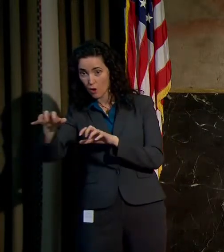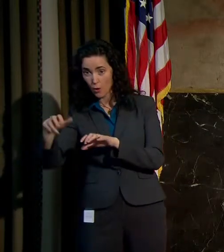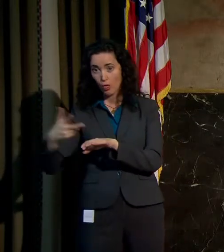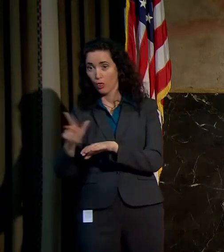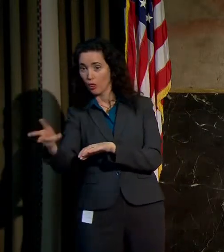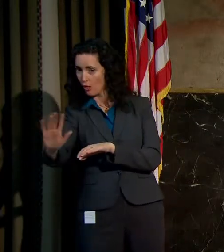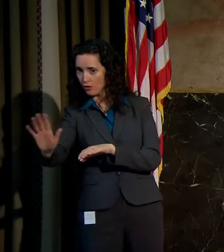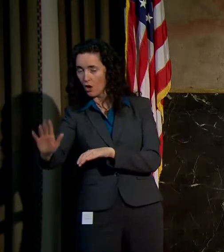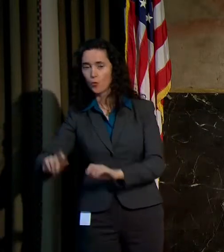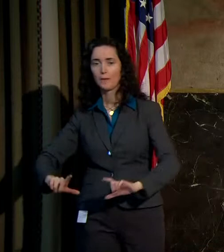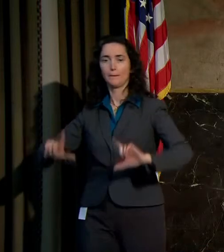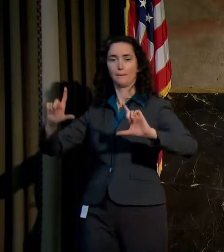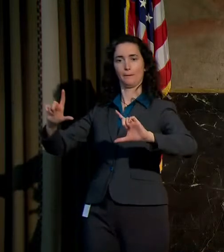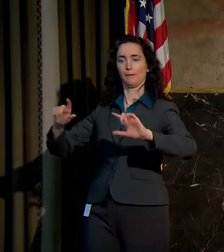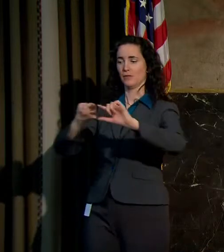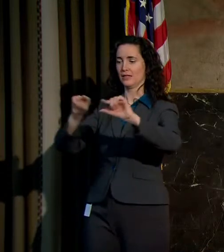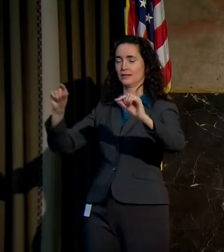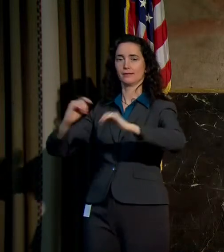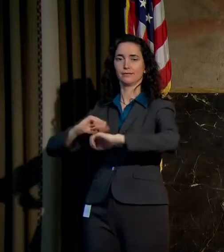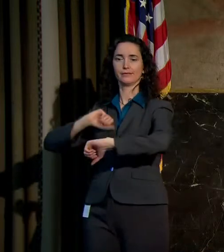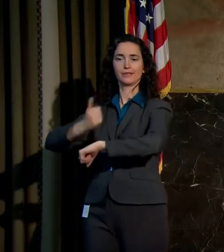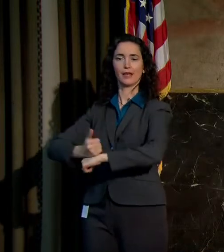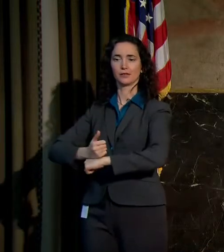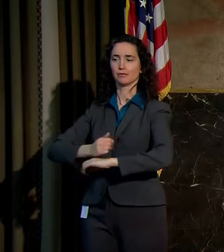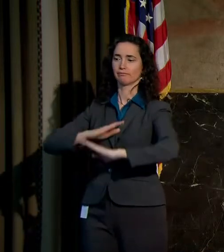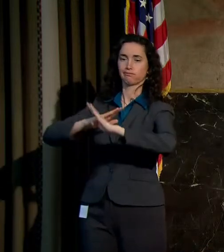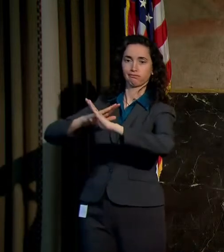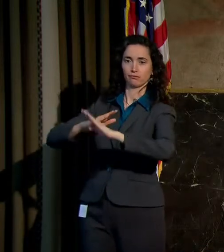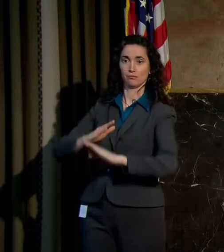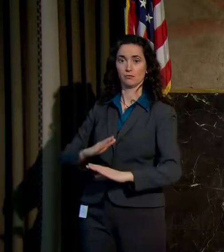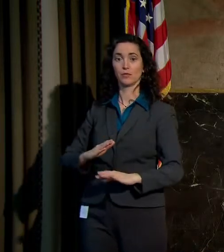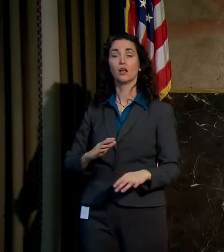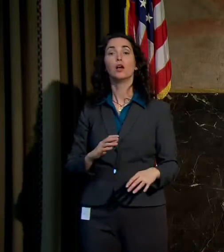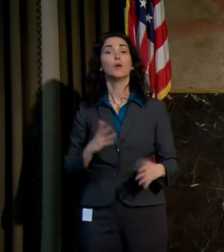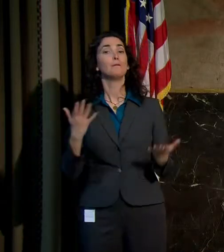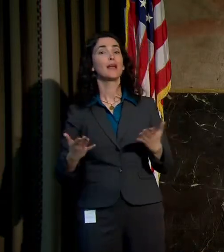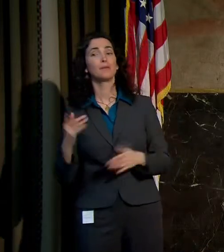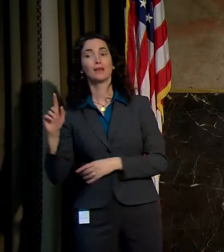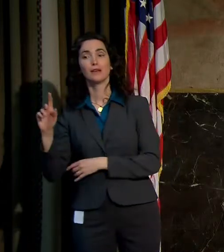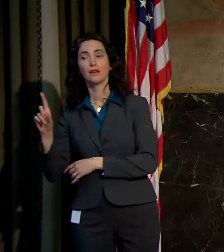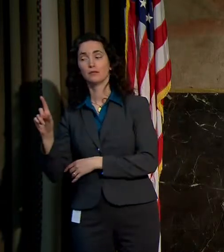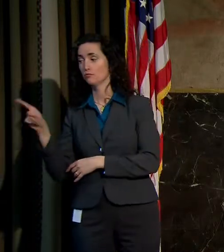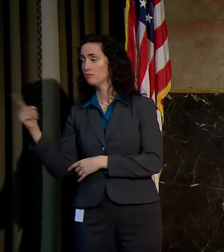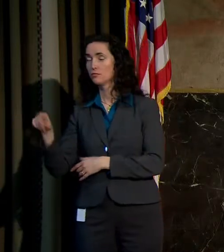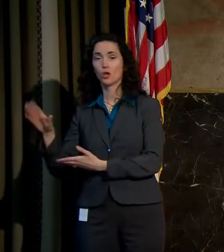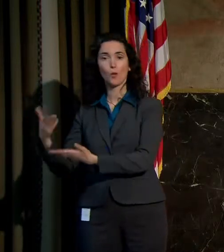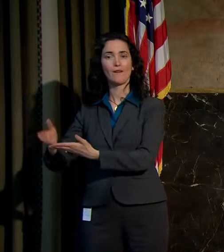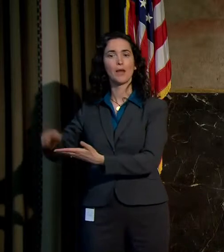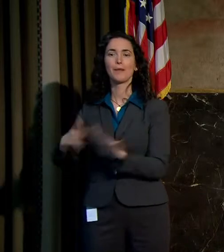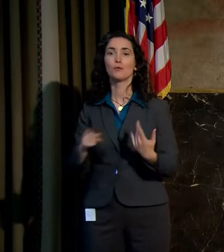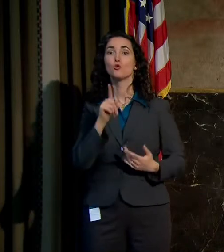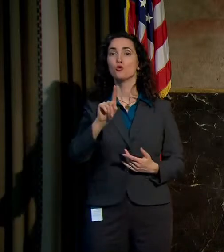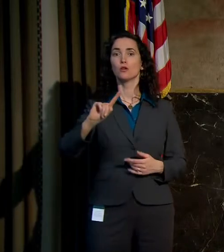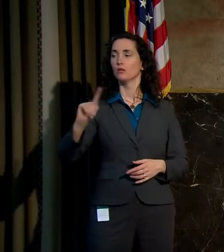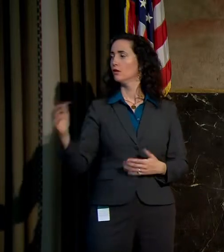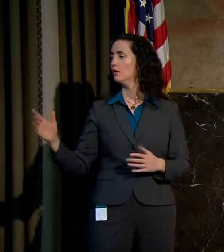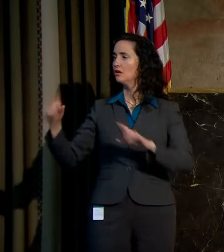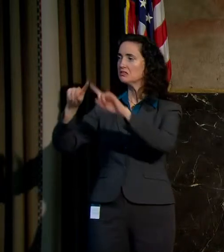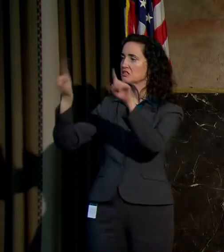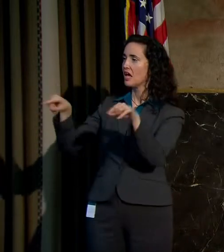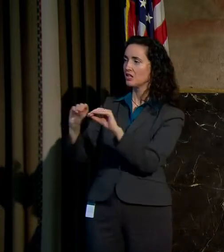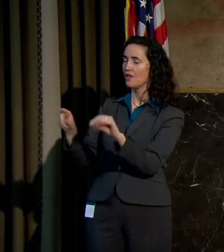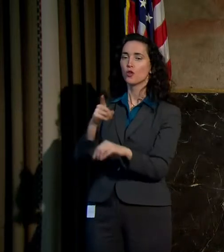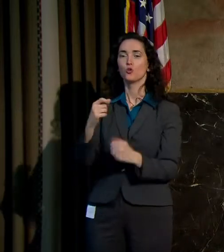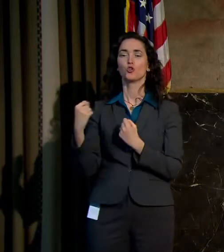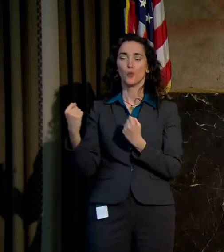going to mark it as soon as we can, but you might be the motorist who discovers it first. And obviously, if that